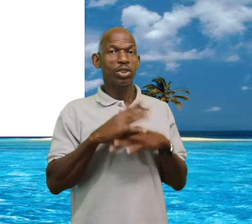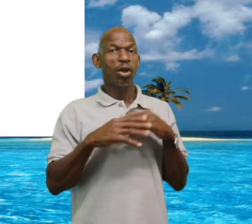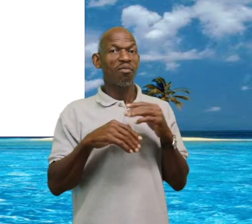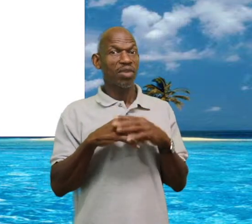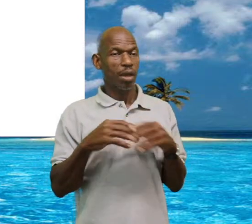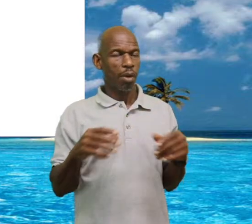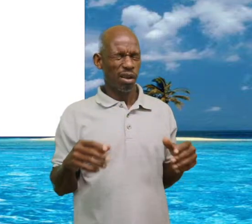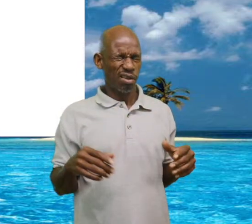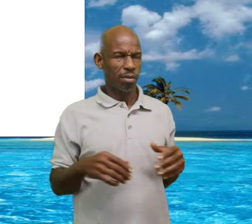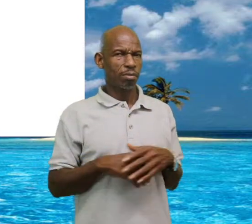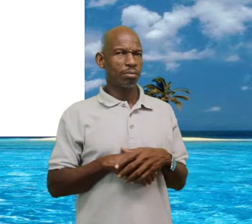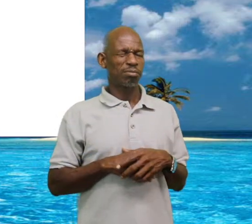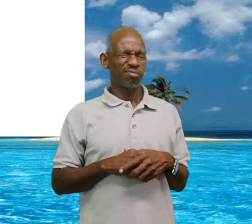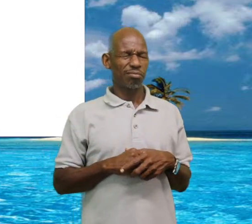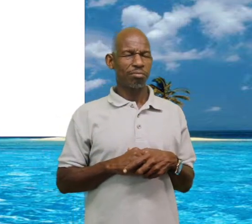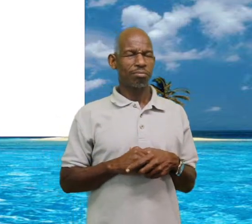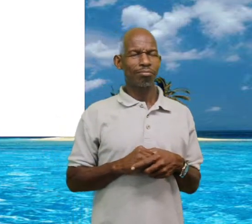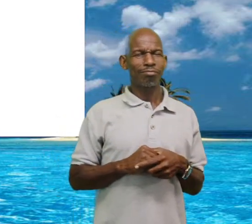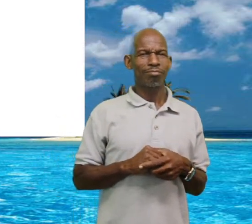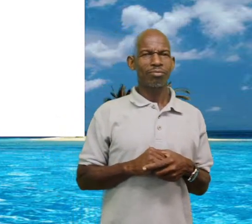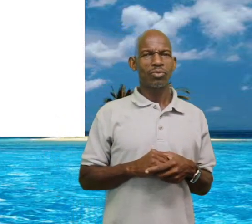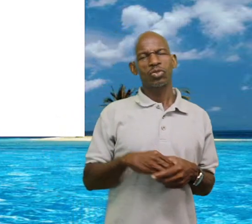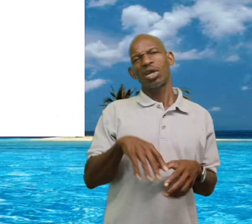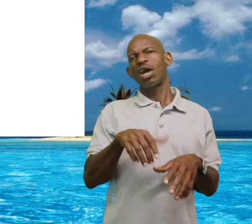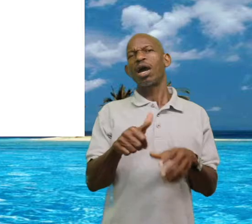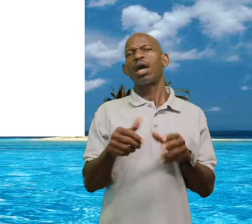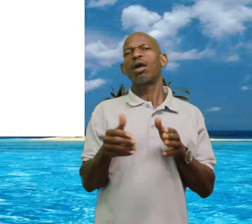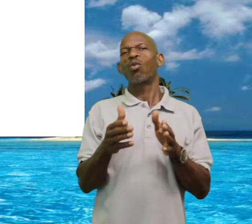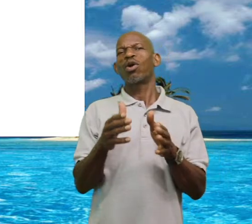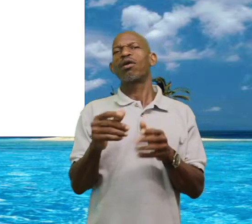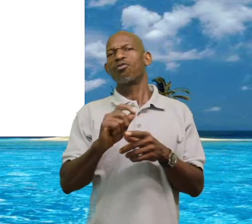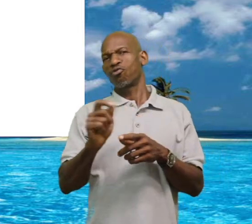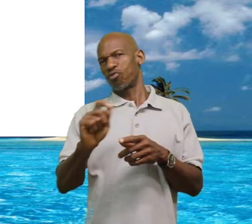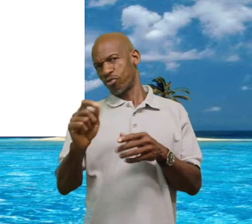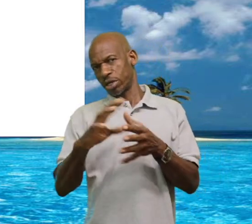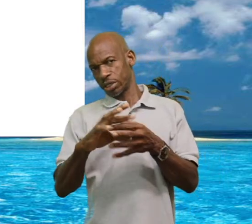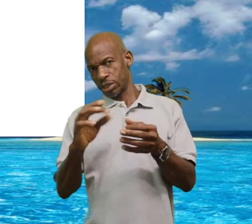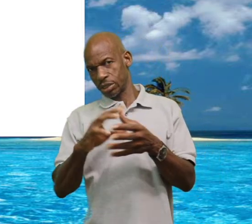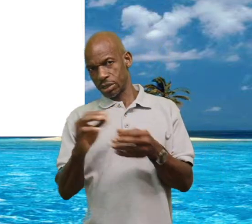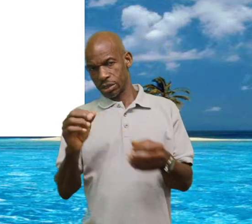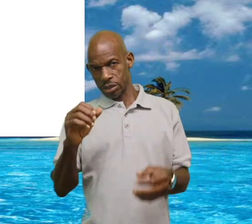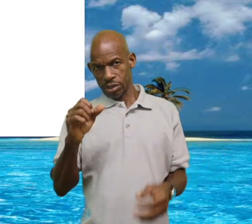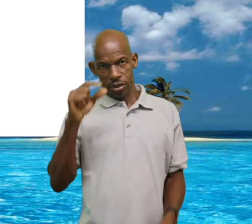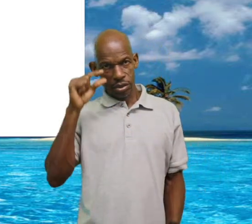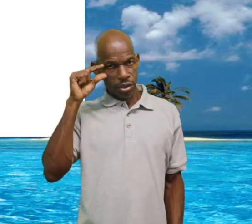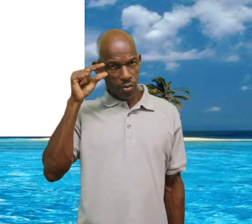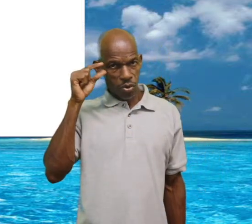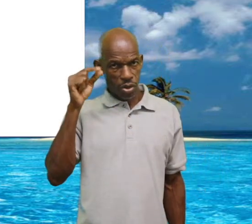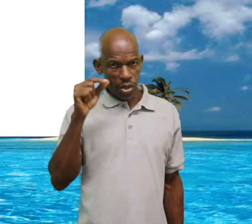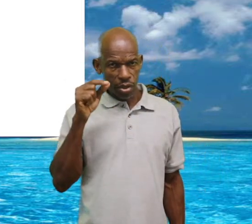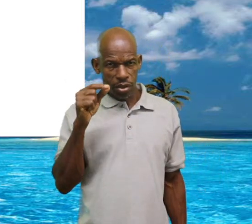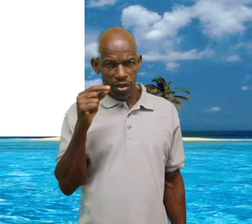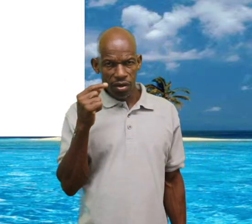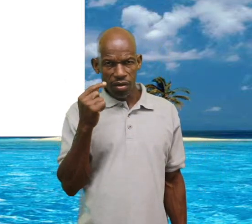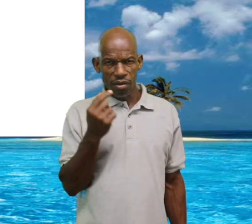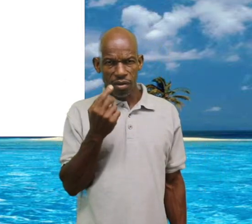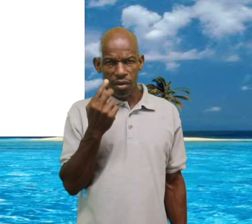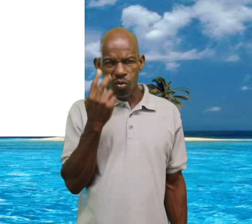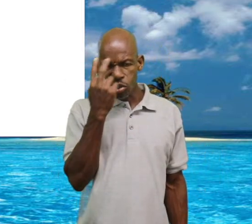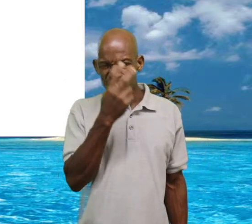so this is one way of writing these sentences. So Briki, are you okay? I'm trying to look at your face to